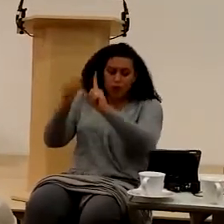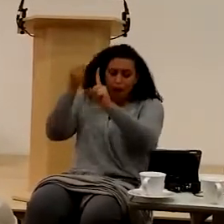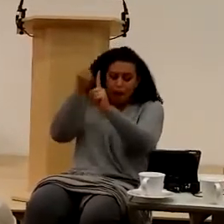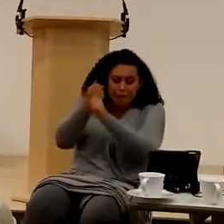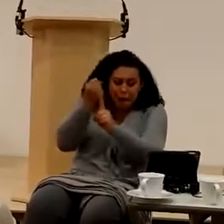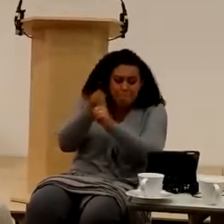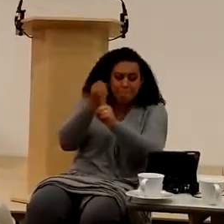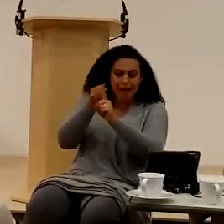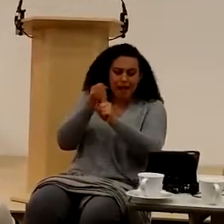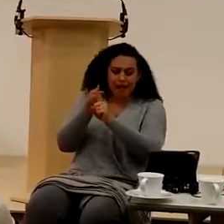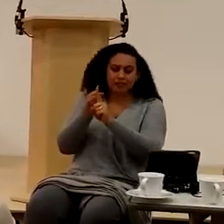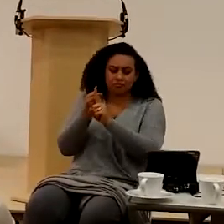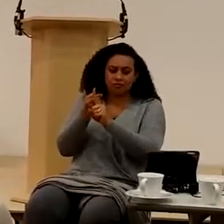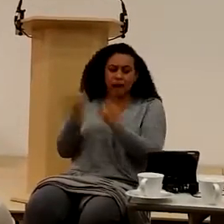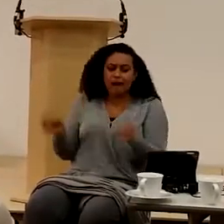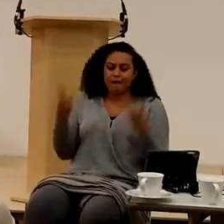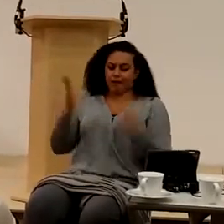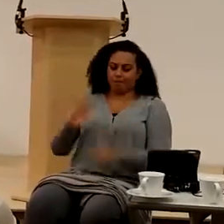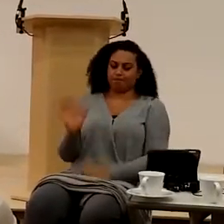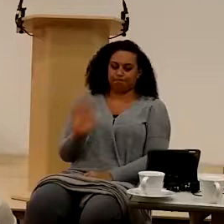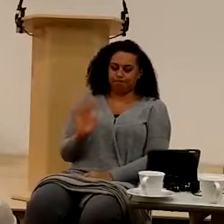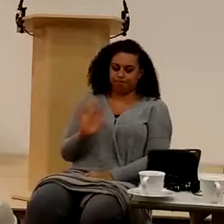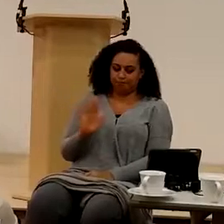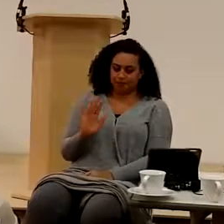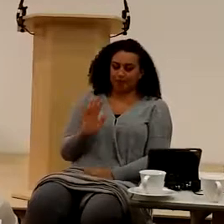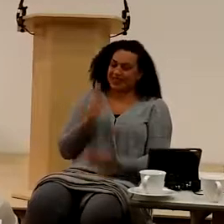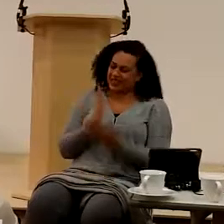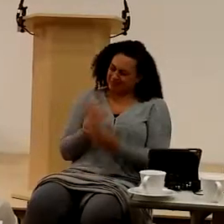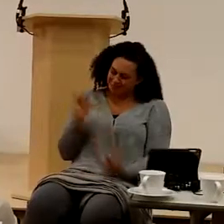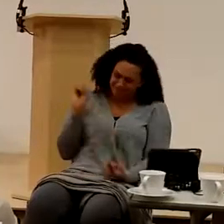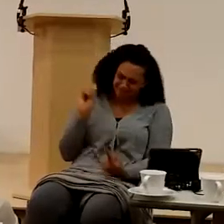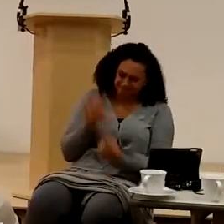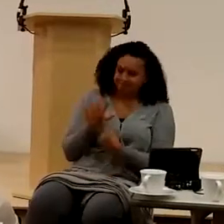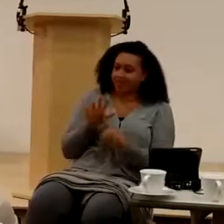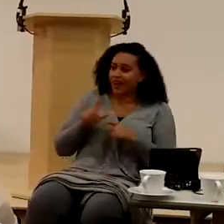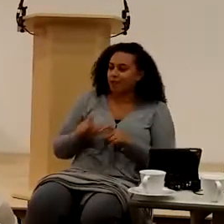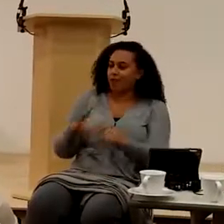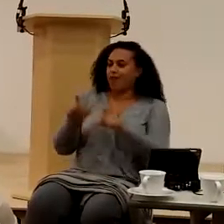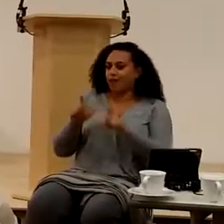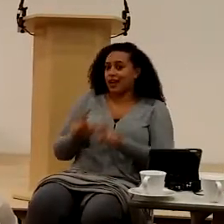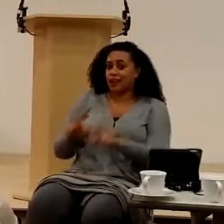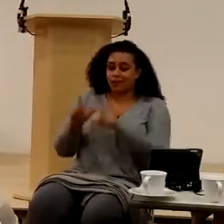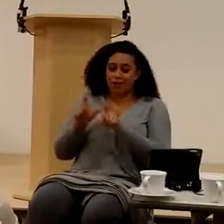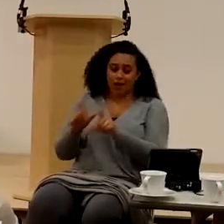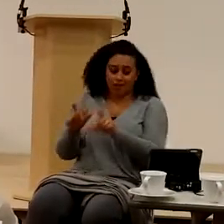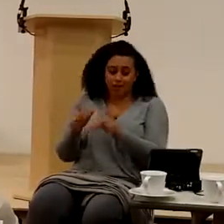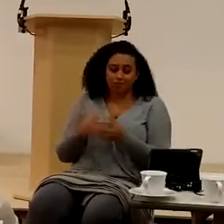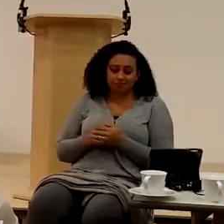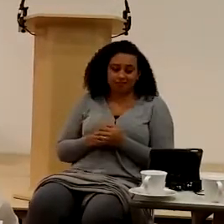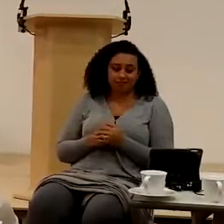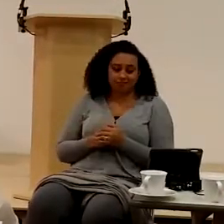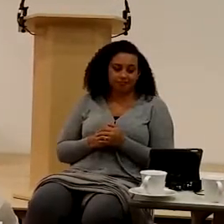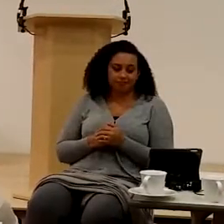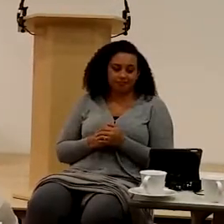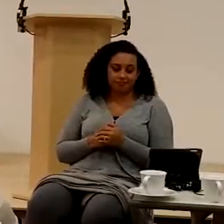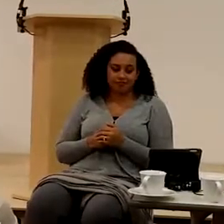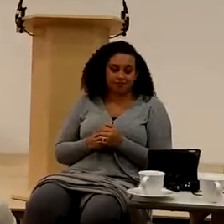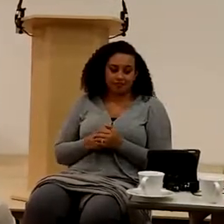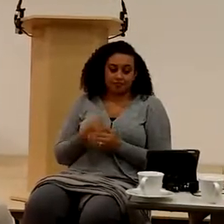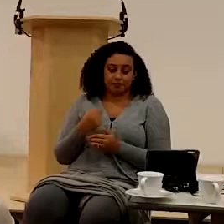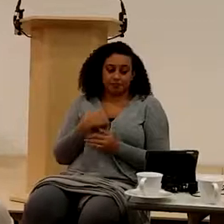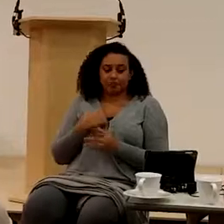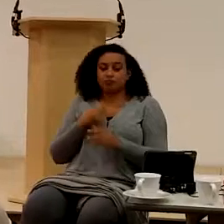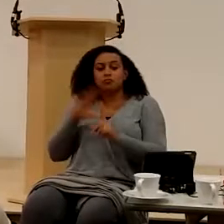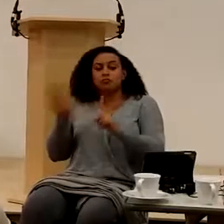educating and campaigning are essential to this. Our